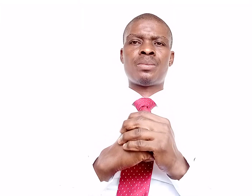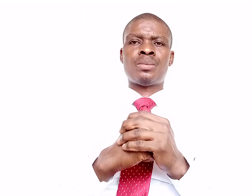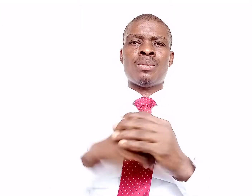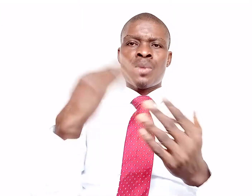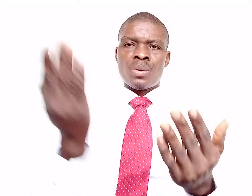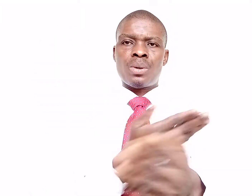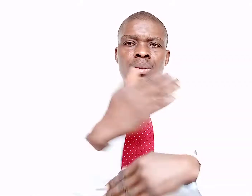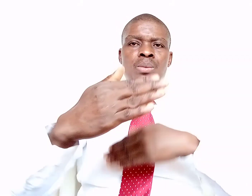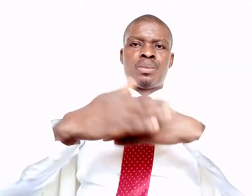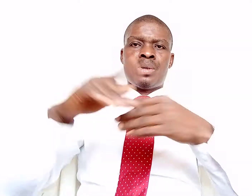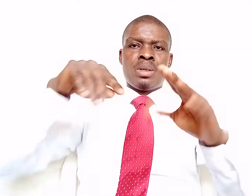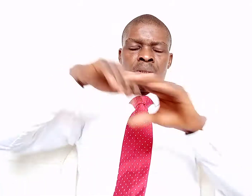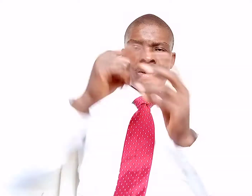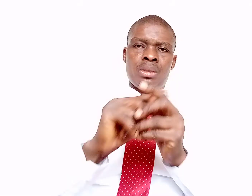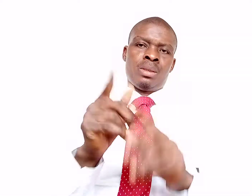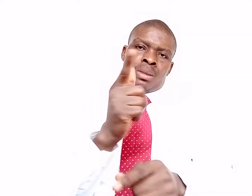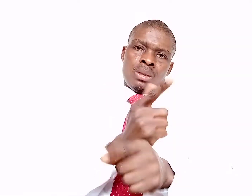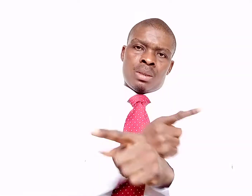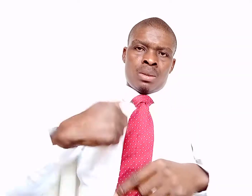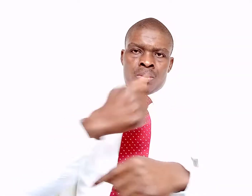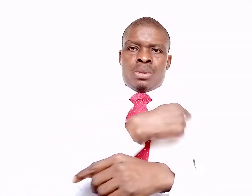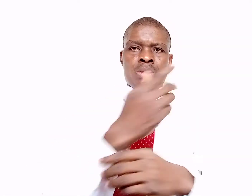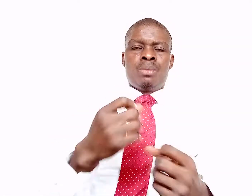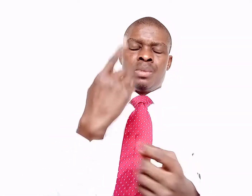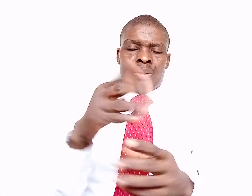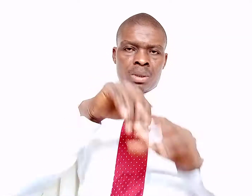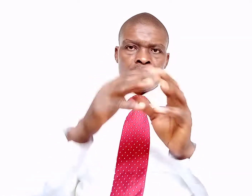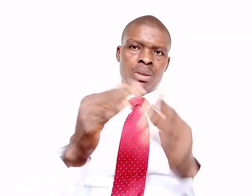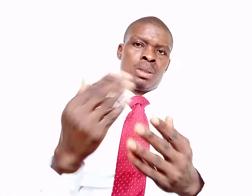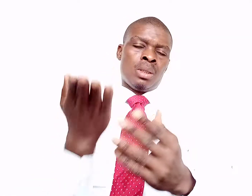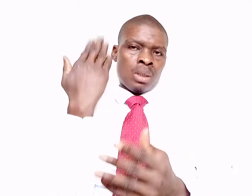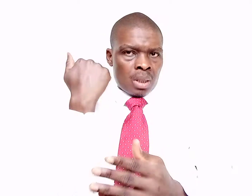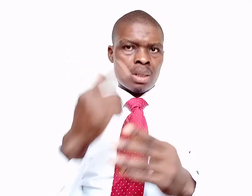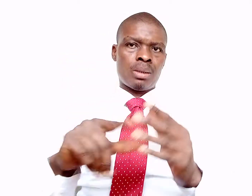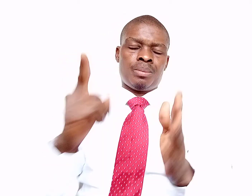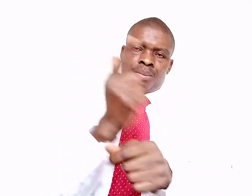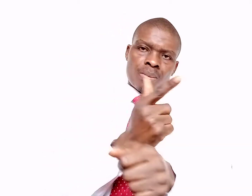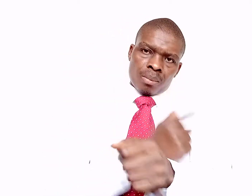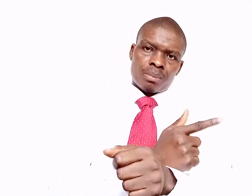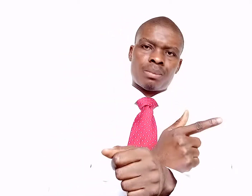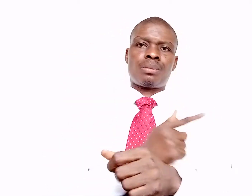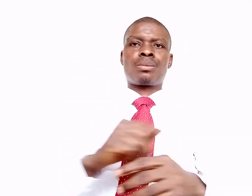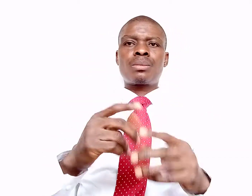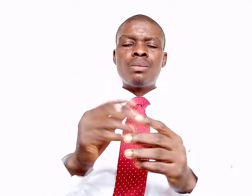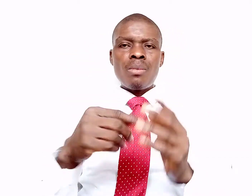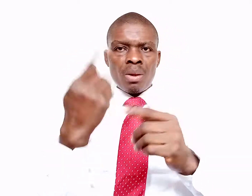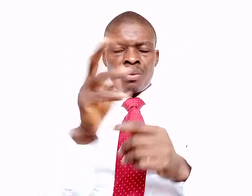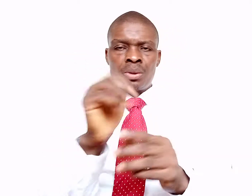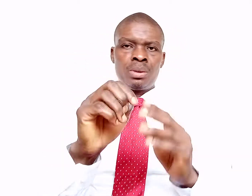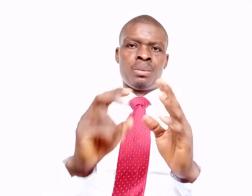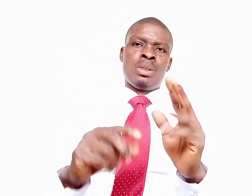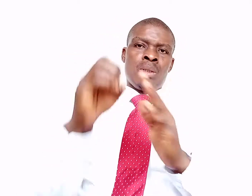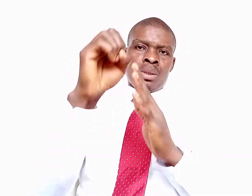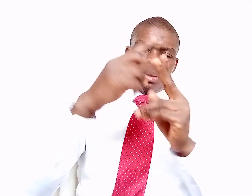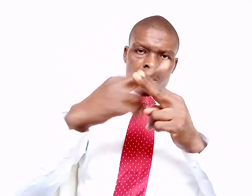Welcome back. In this segment, as I mentioned in the last segment, our focus shall be on tips for essay writing. Tips for essay